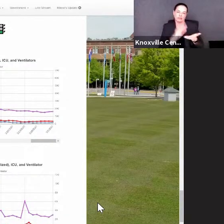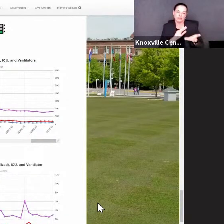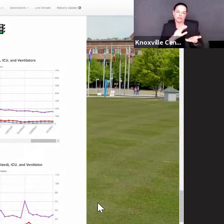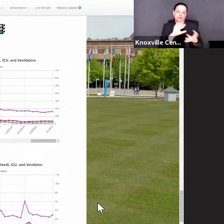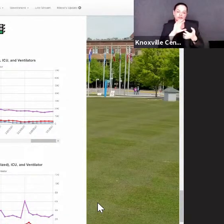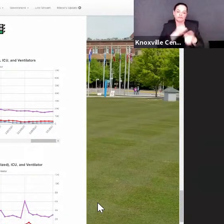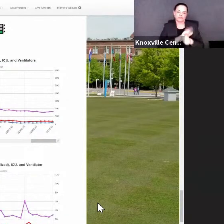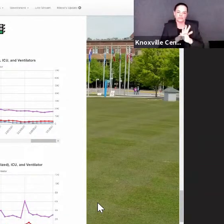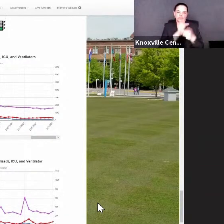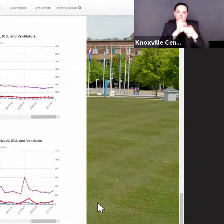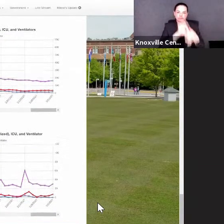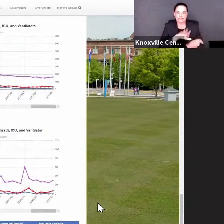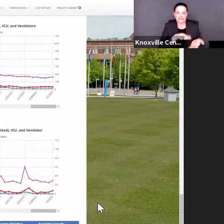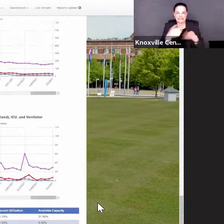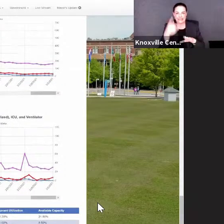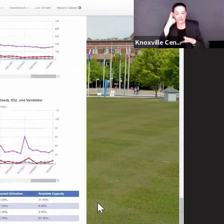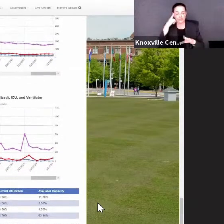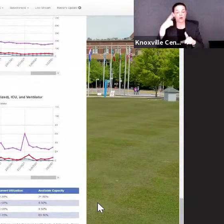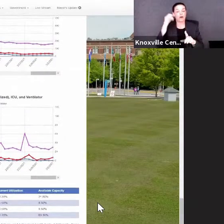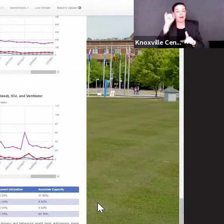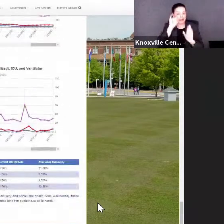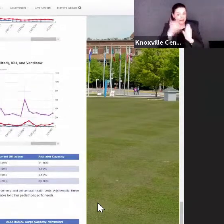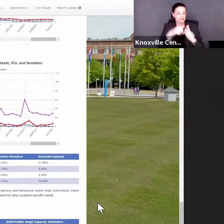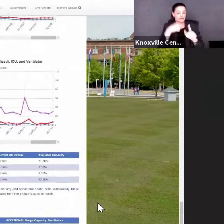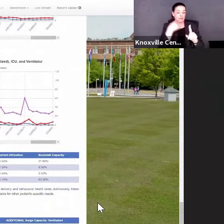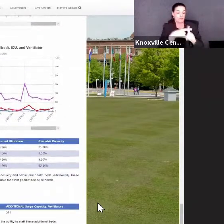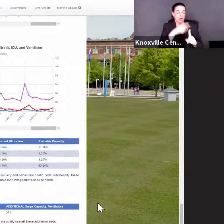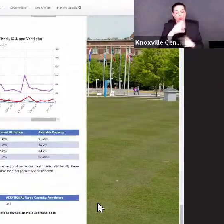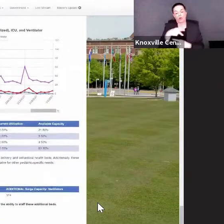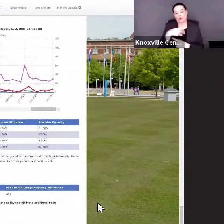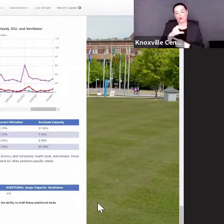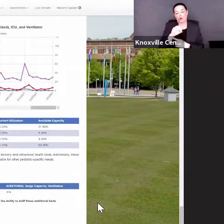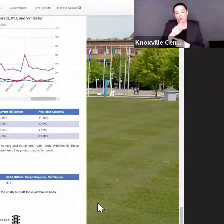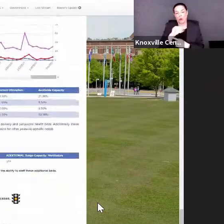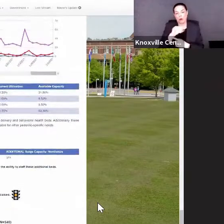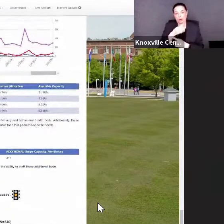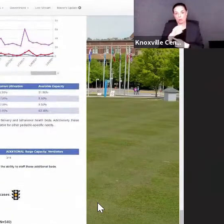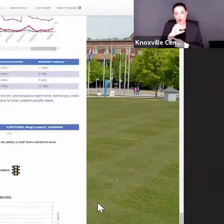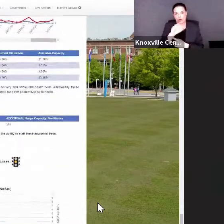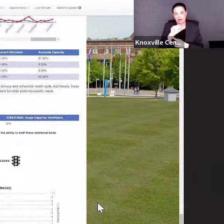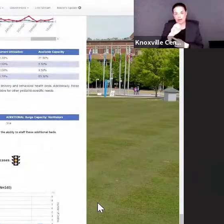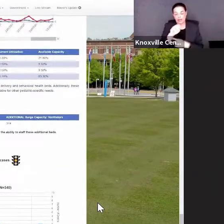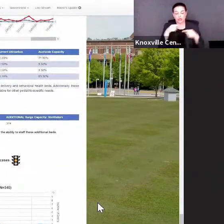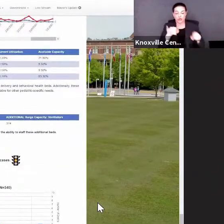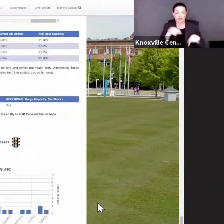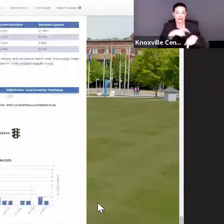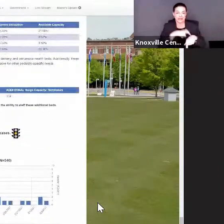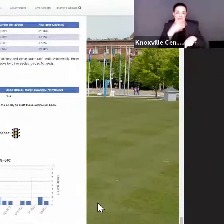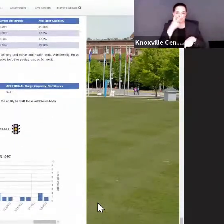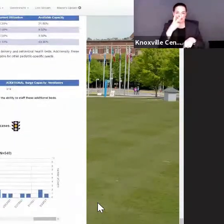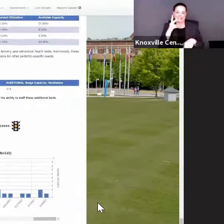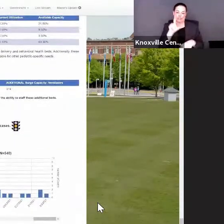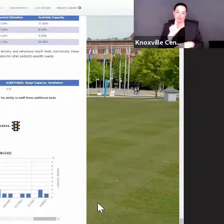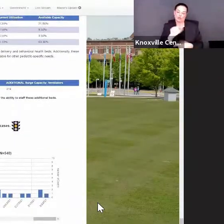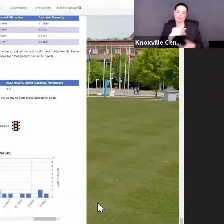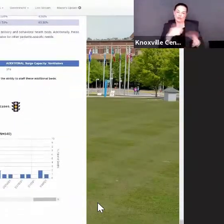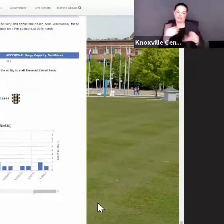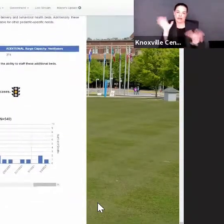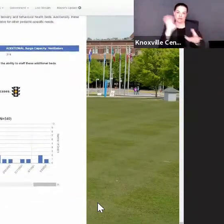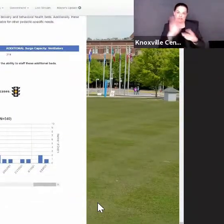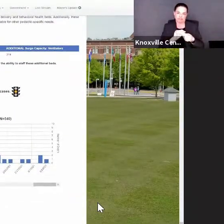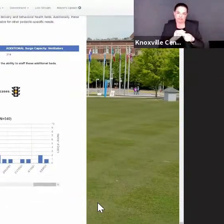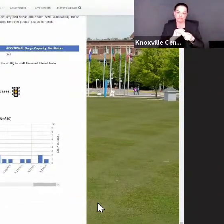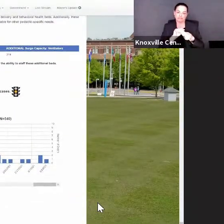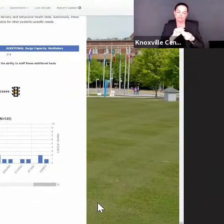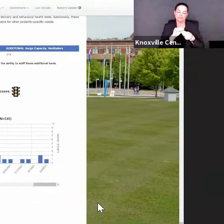COVID-19 related death rate for identified positive or probable cases. During this time period, we have seen 20 deaths associated with COVID-19,